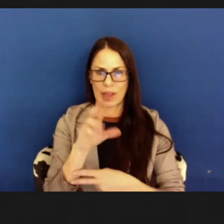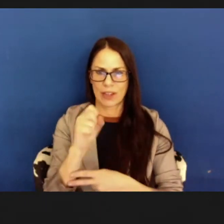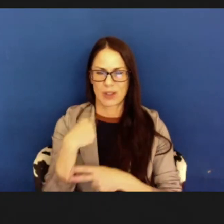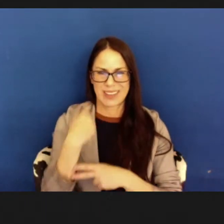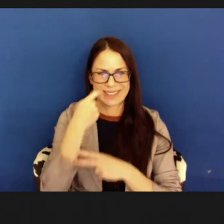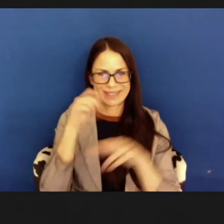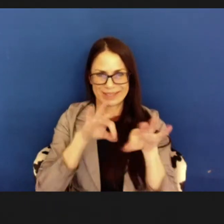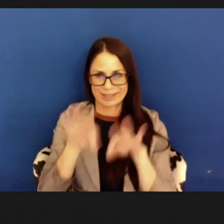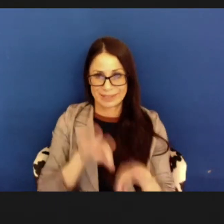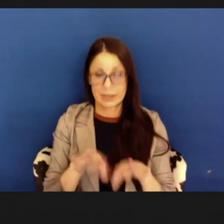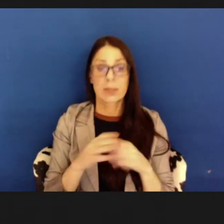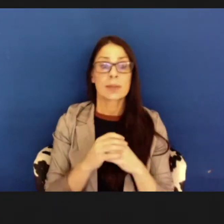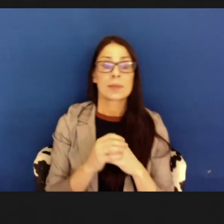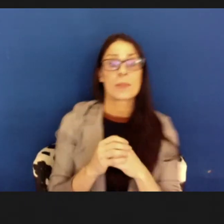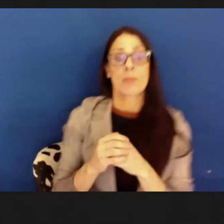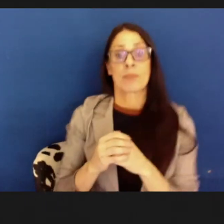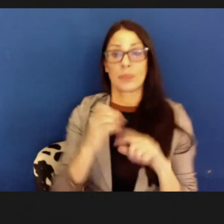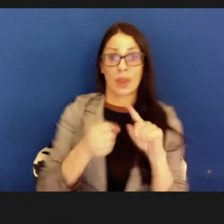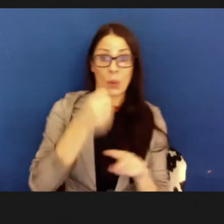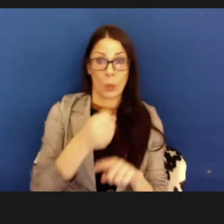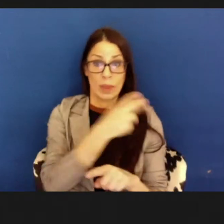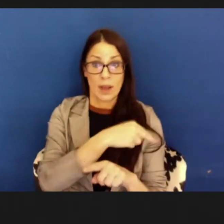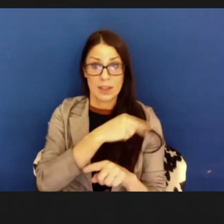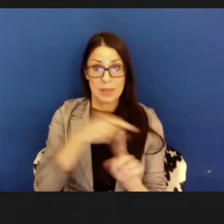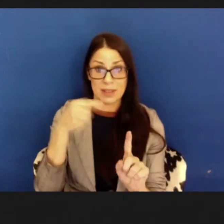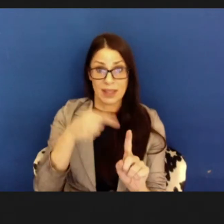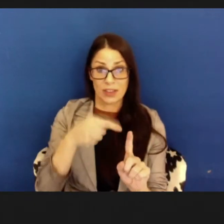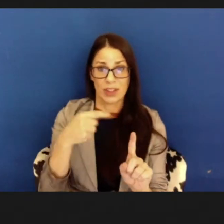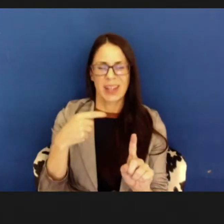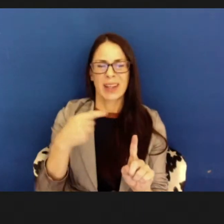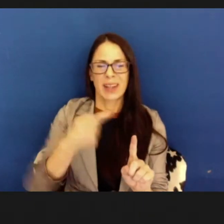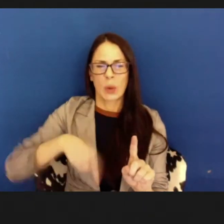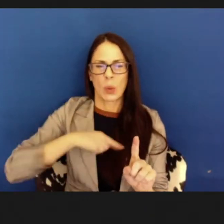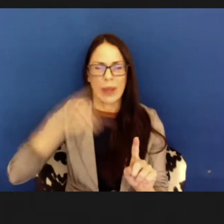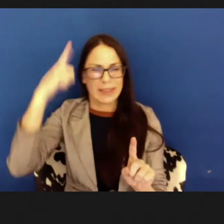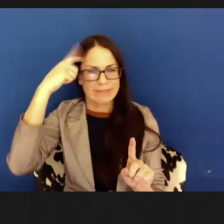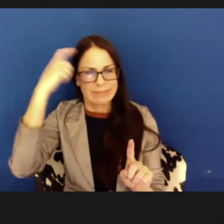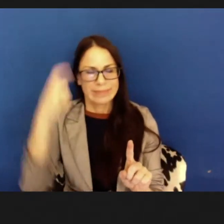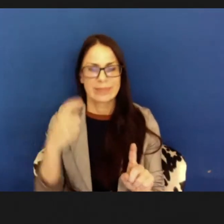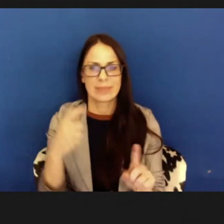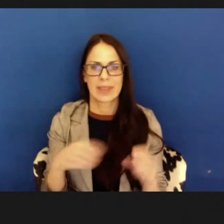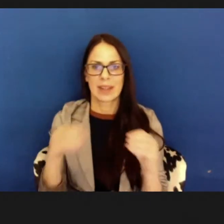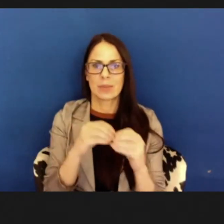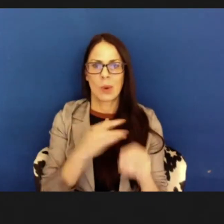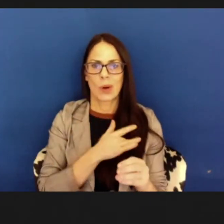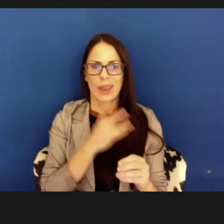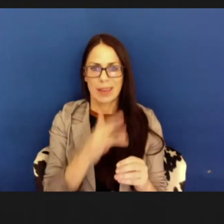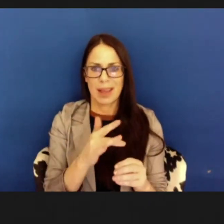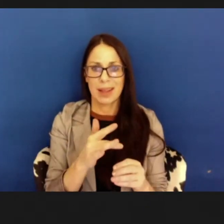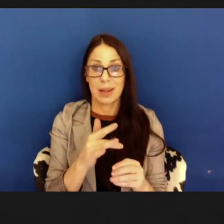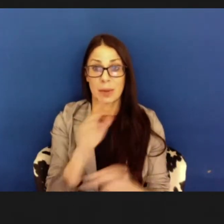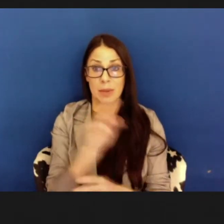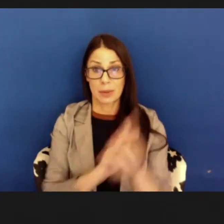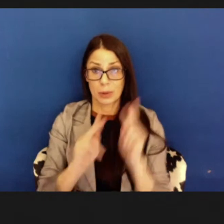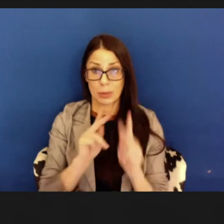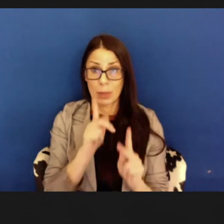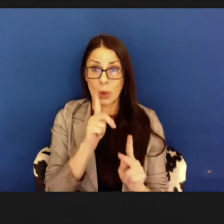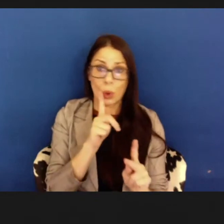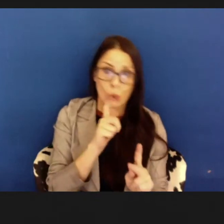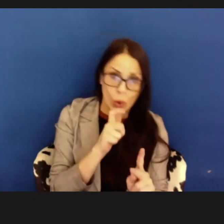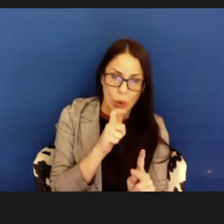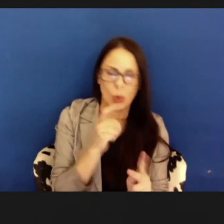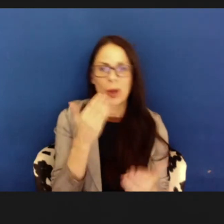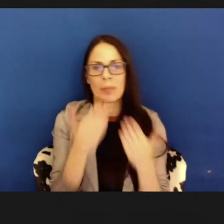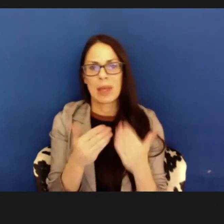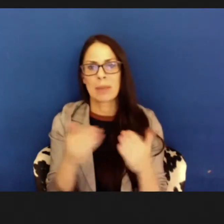With hospitalizations, though, we think it's probably more likely to be individuals who perhaps gathered and had